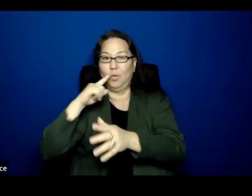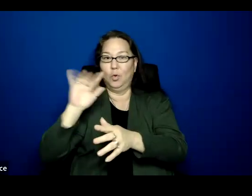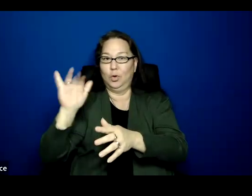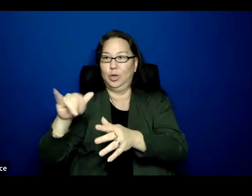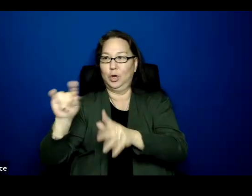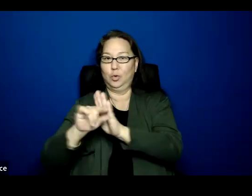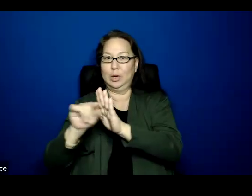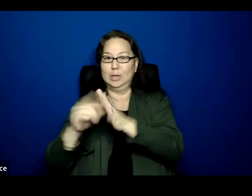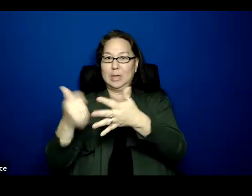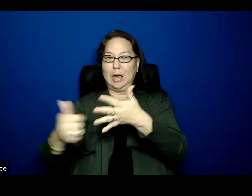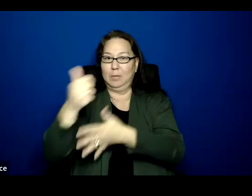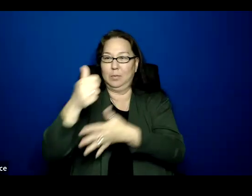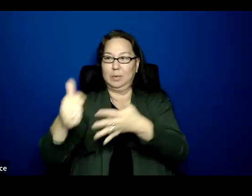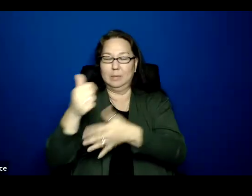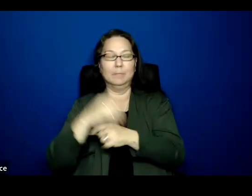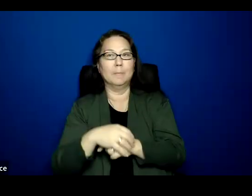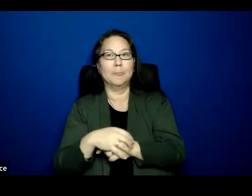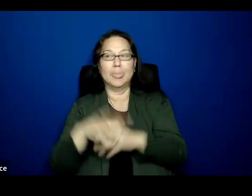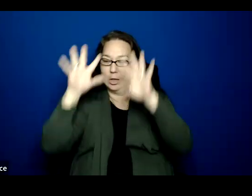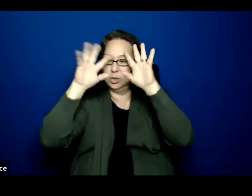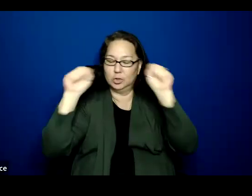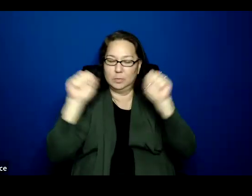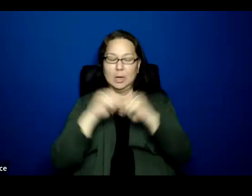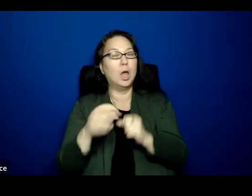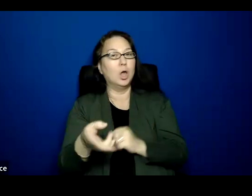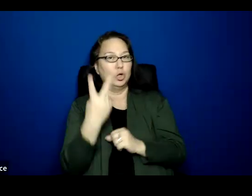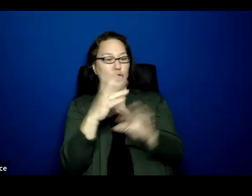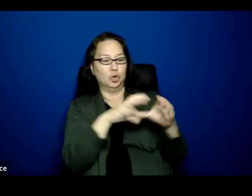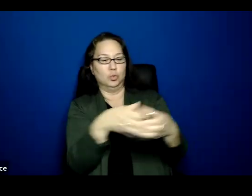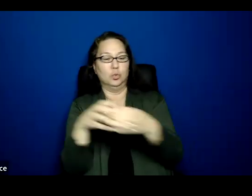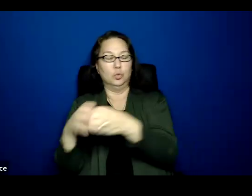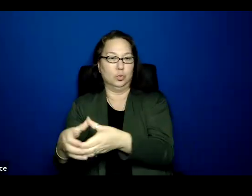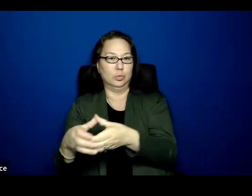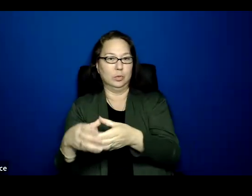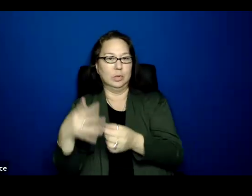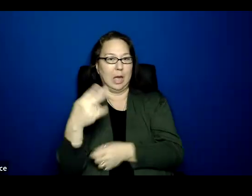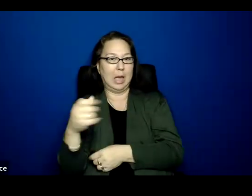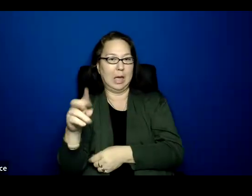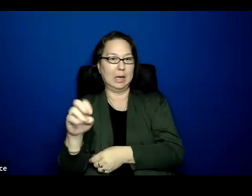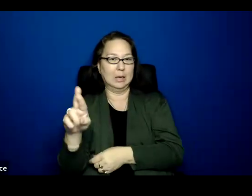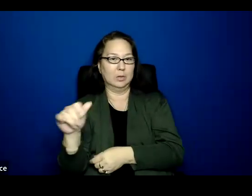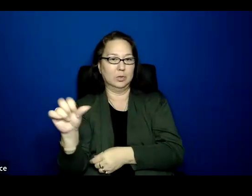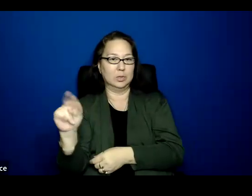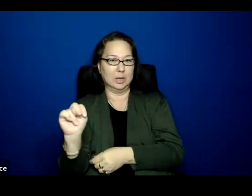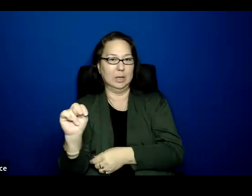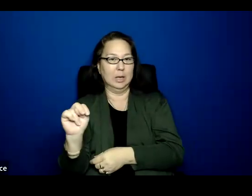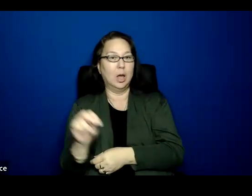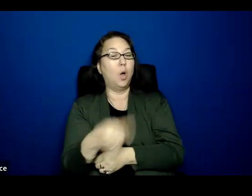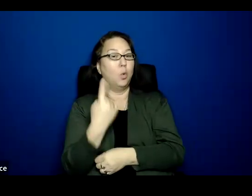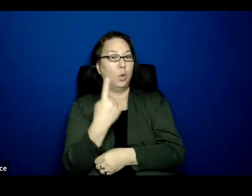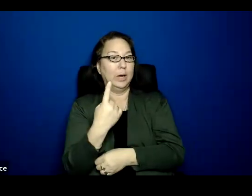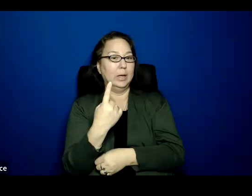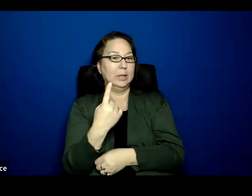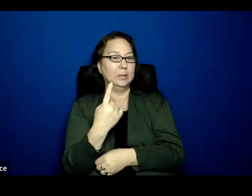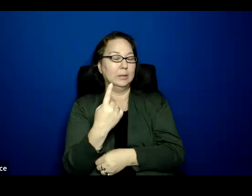So I think there's two sets of population at the Henderson that we're aware of, right? One is the transition program, and those are our 18